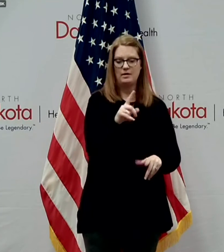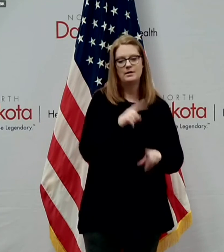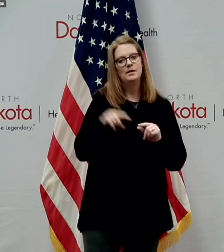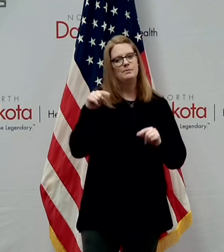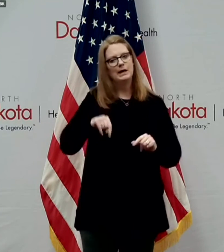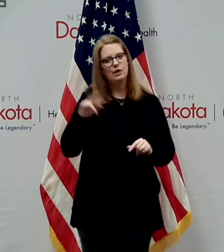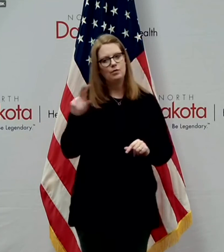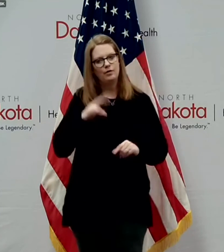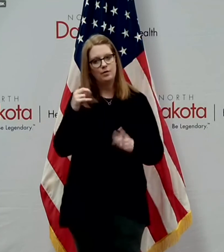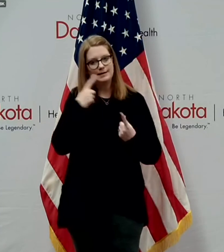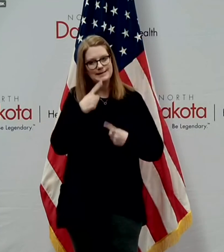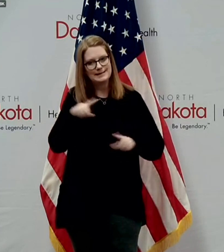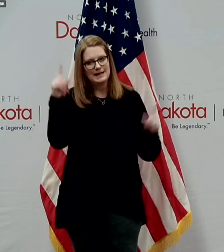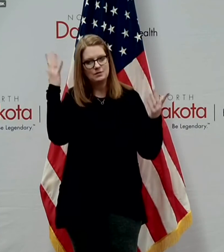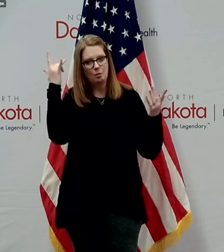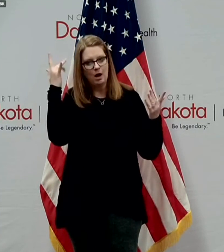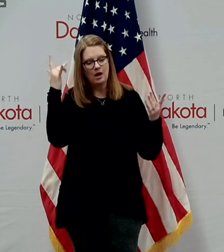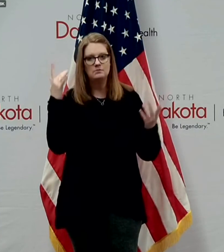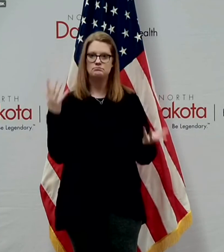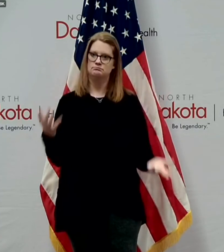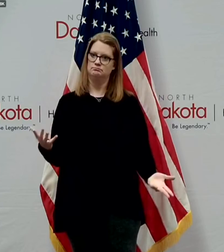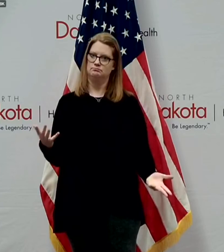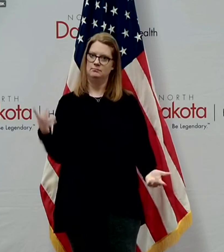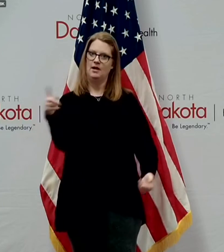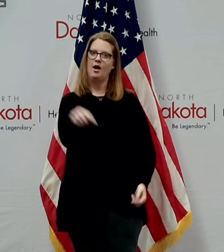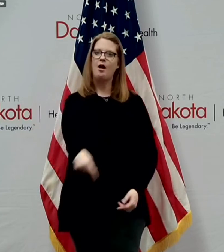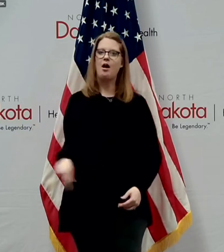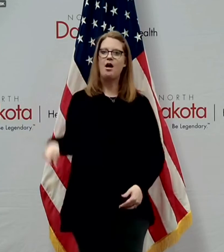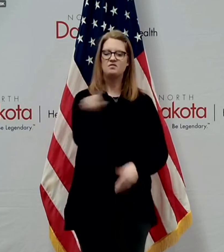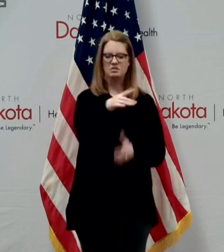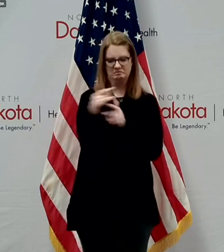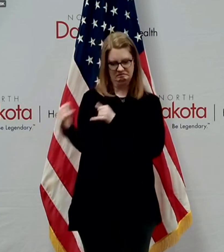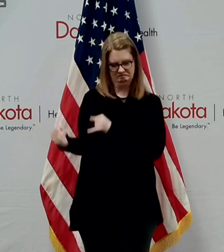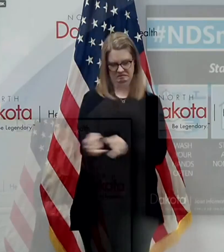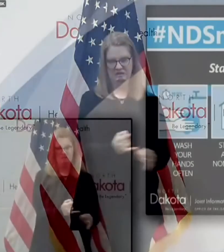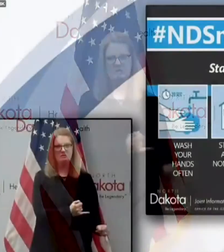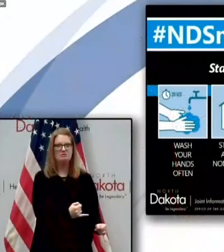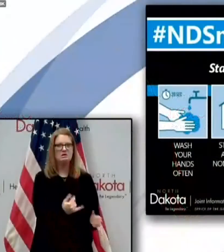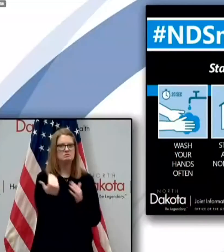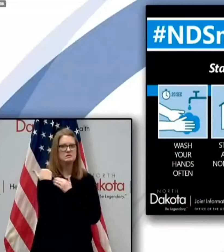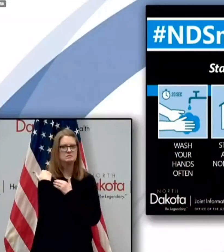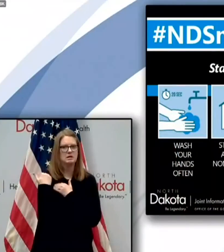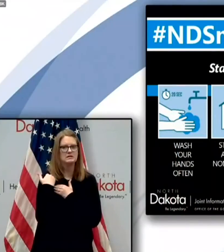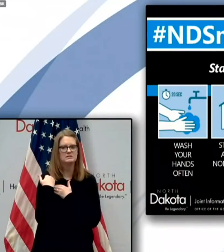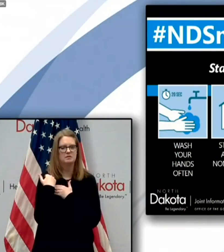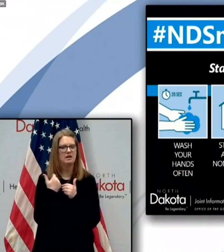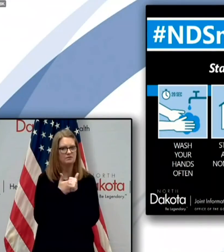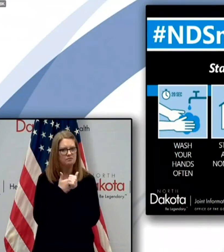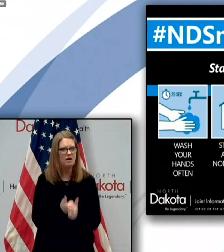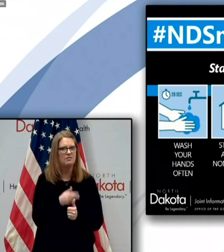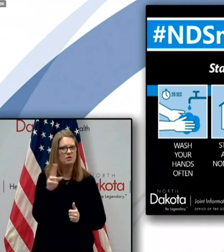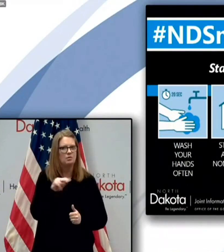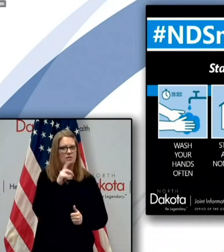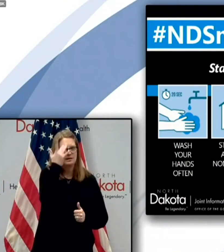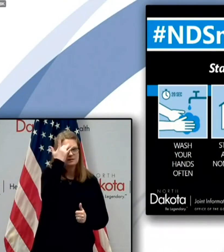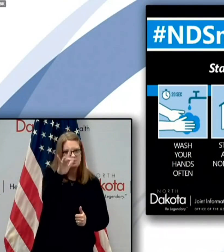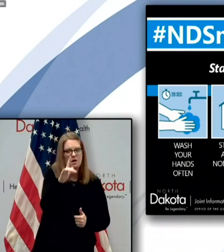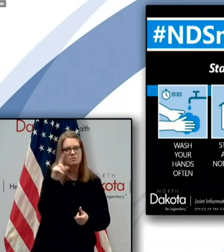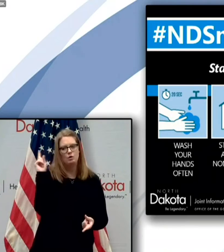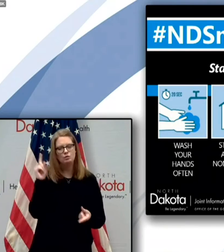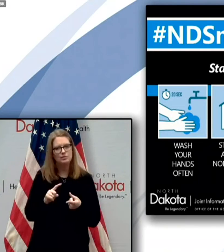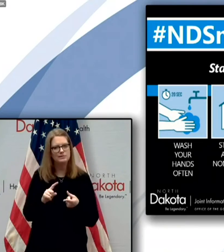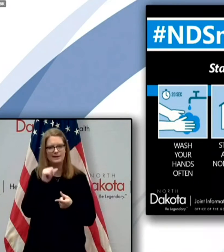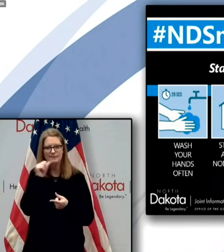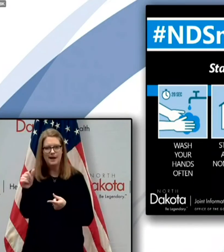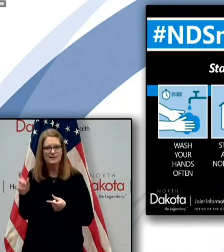have so many people that are exercising the North Dakota SMART plan, and people have been reducing non-essential travel. They've been